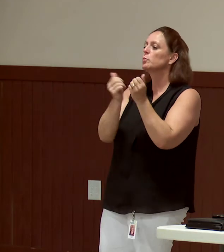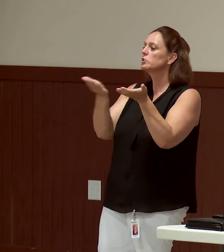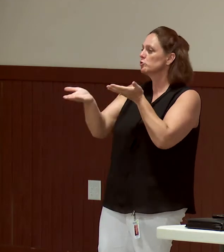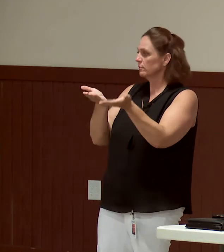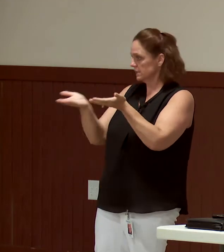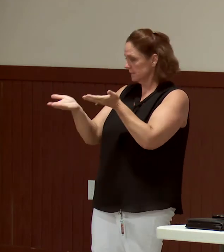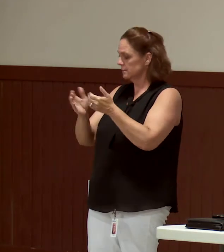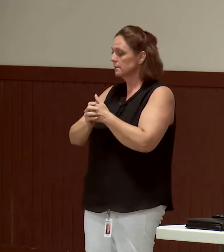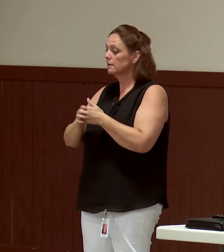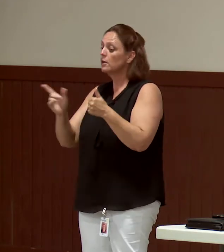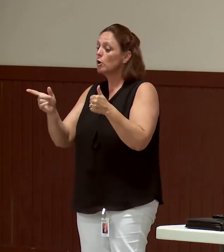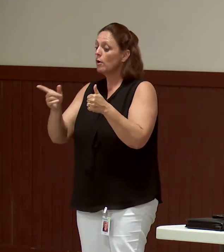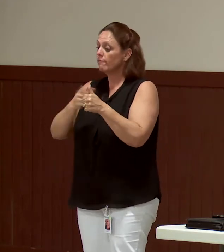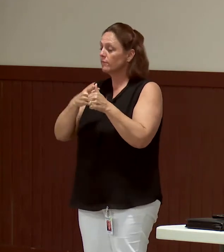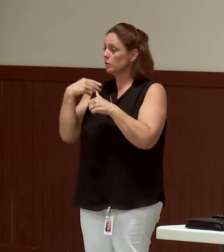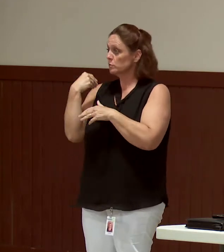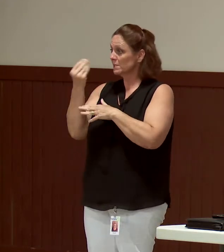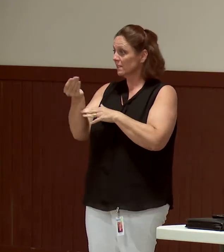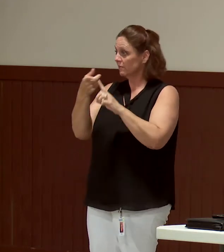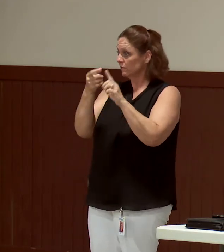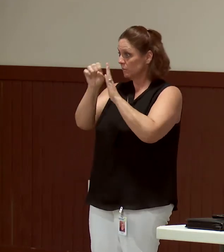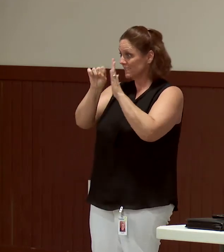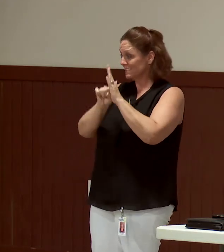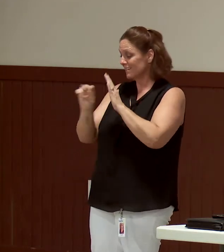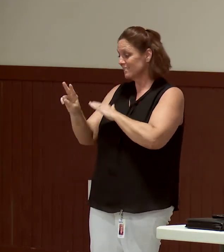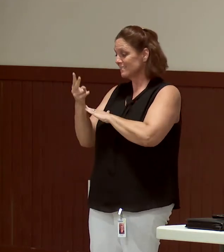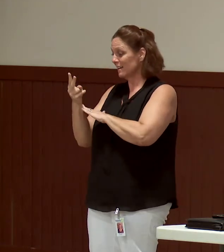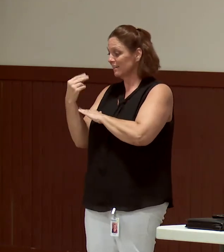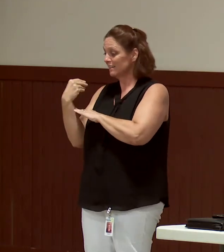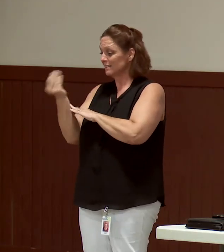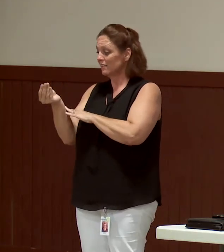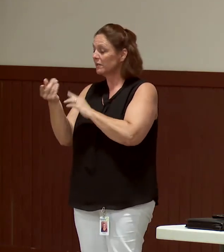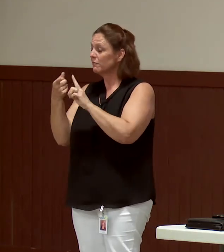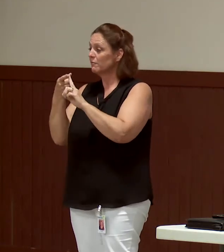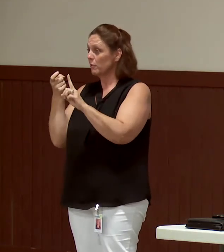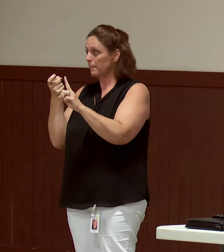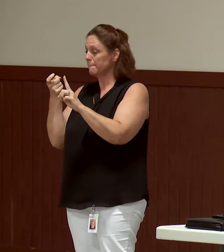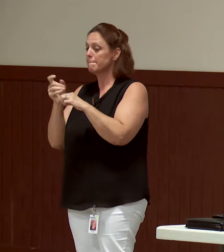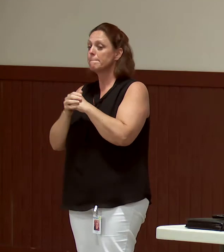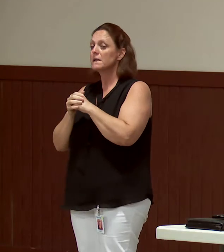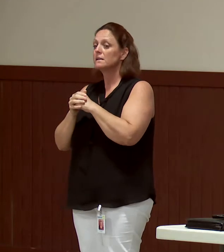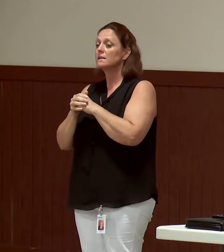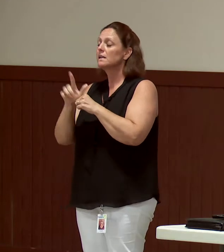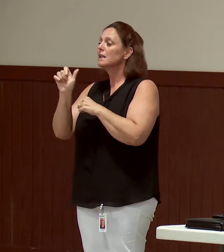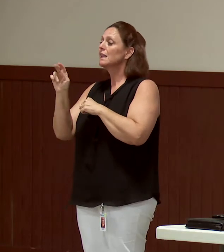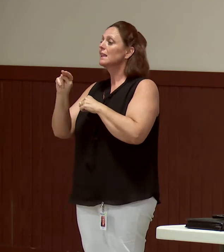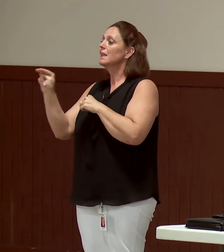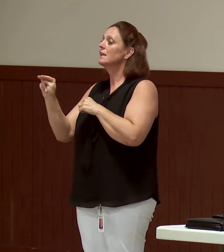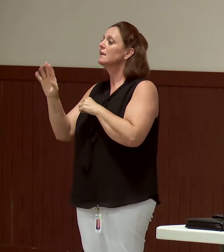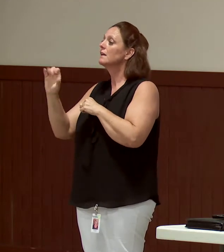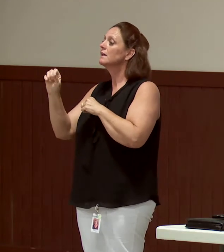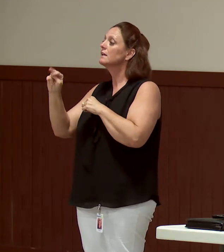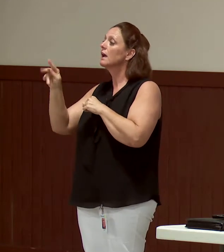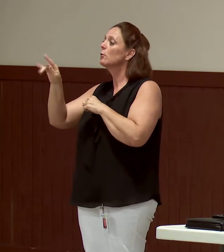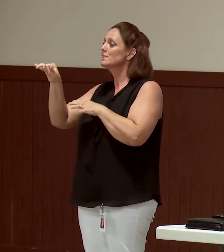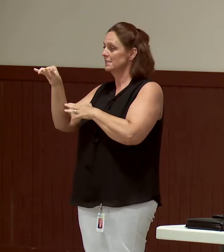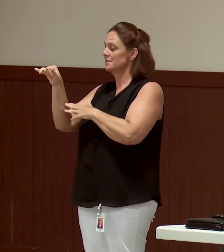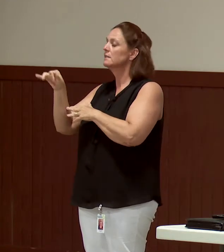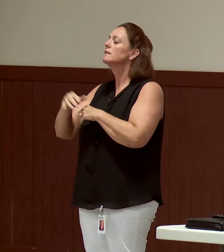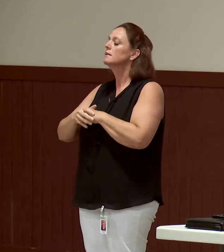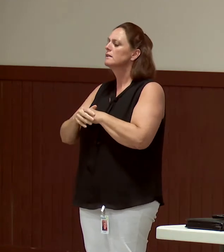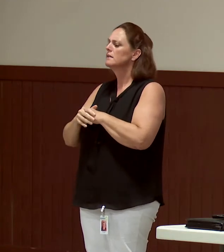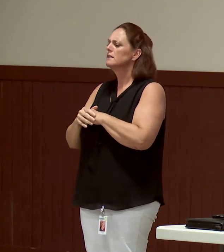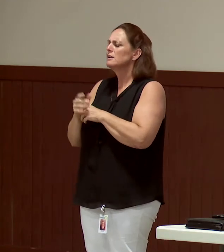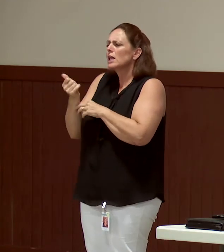first round was administered by the state, and the second round is being administered by Linn County. There are some slight differences